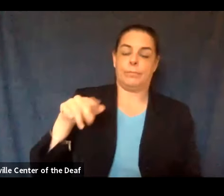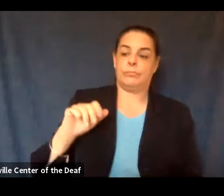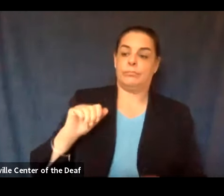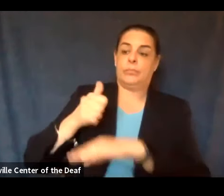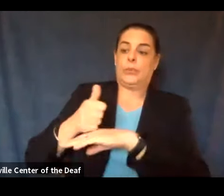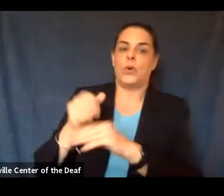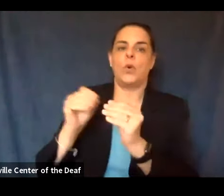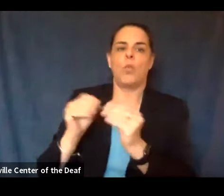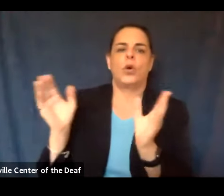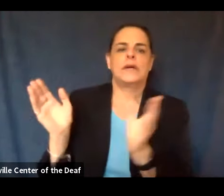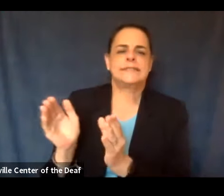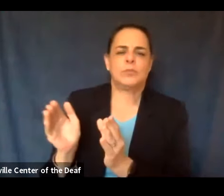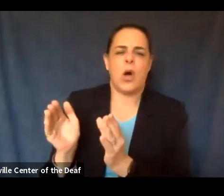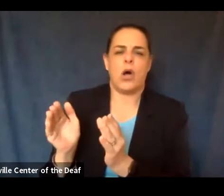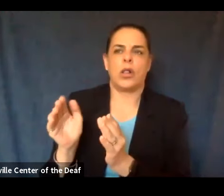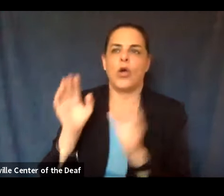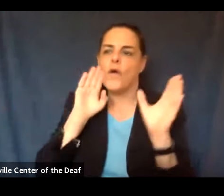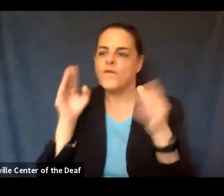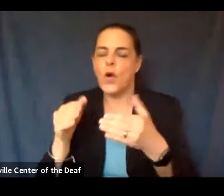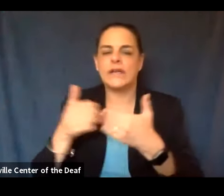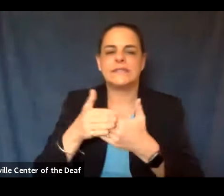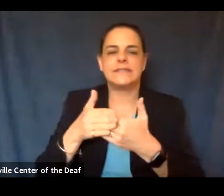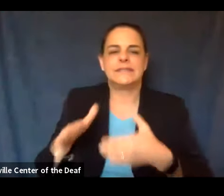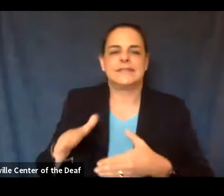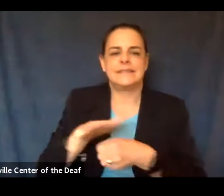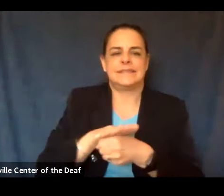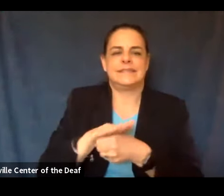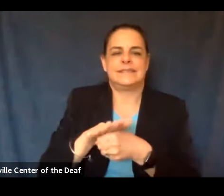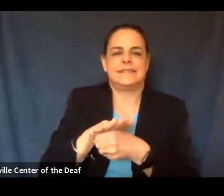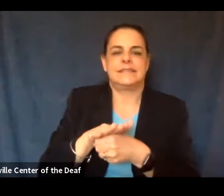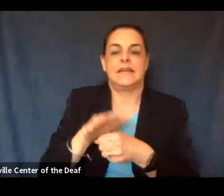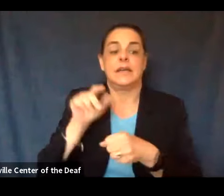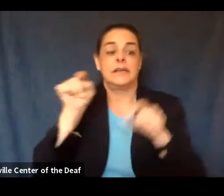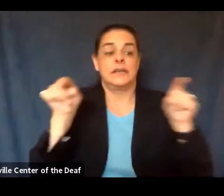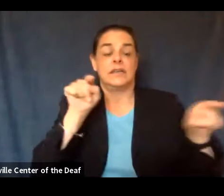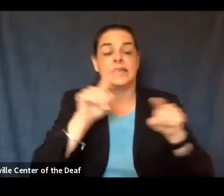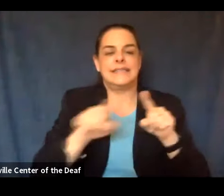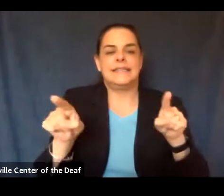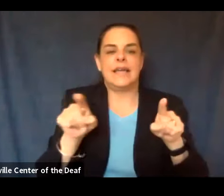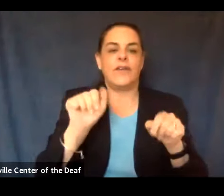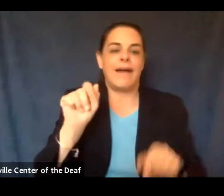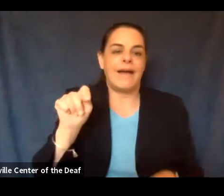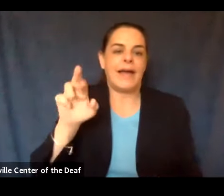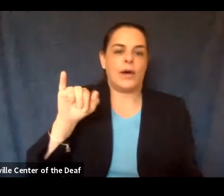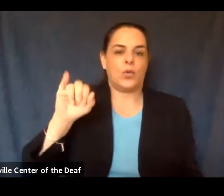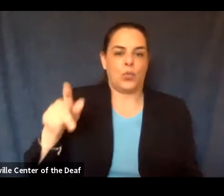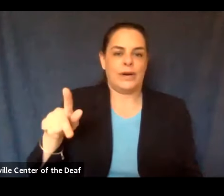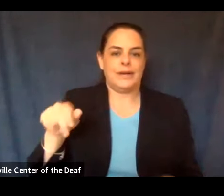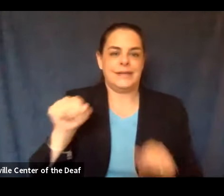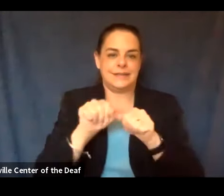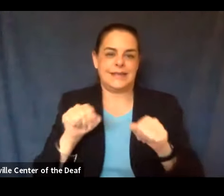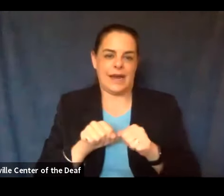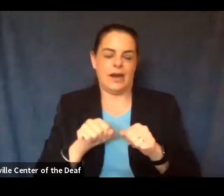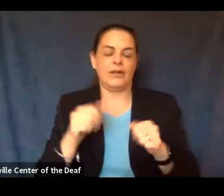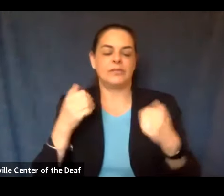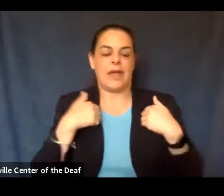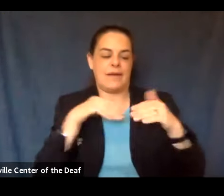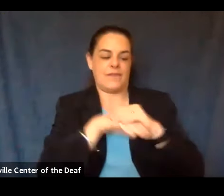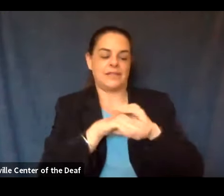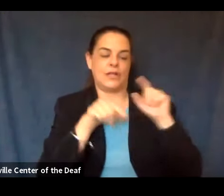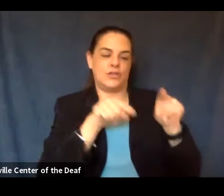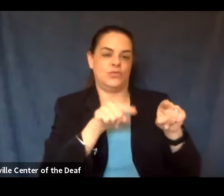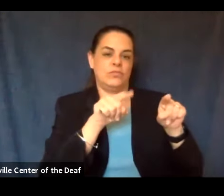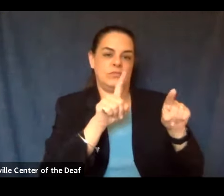events focused on neighborhoods to get at-risk neighborhoods access to testing. And that'll be happening usually during the